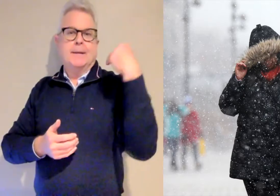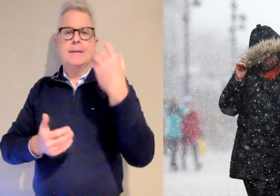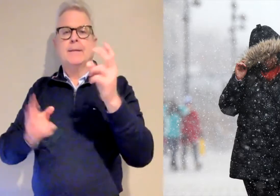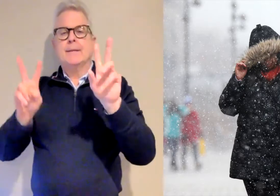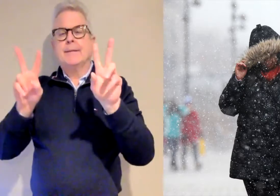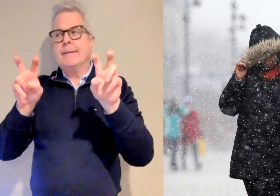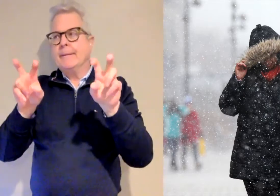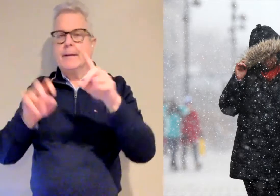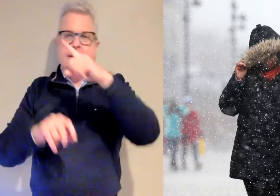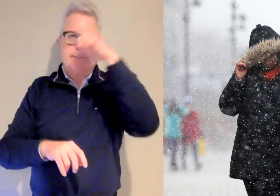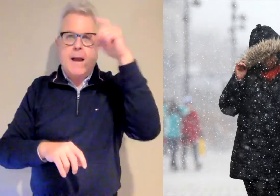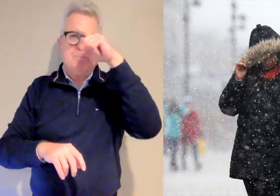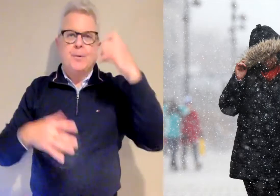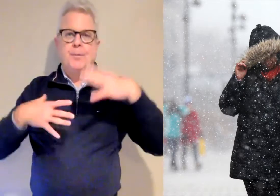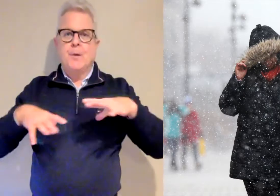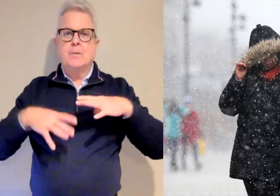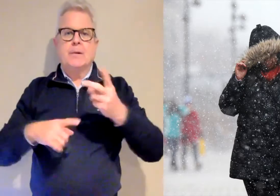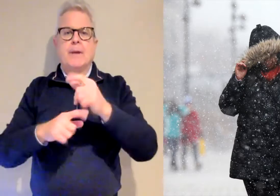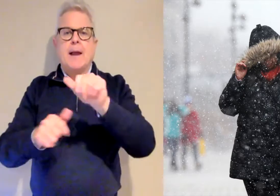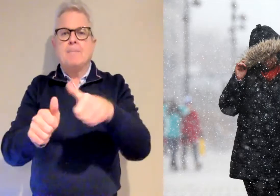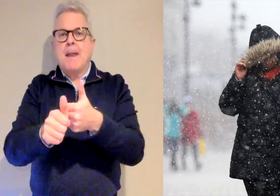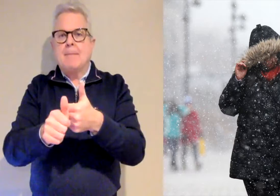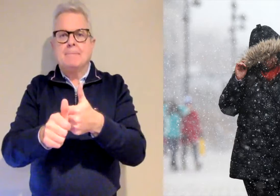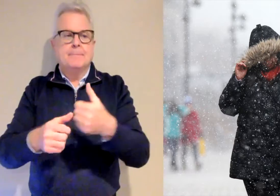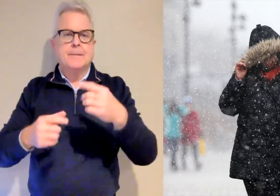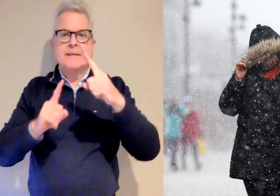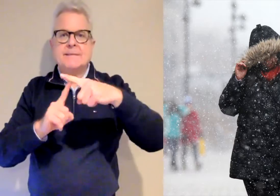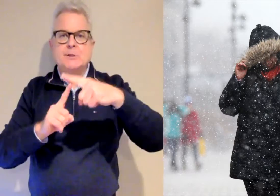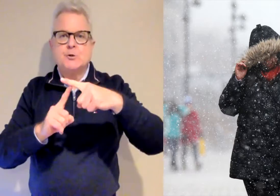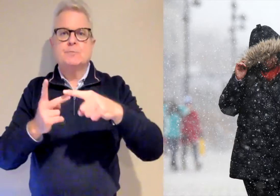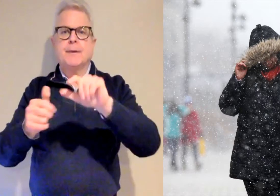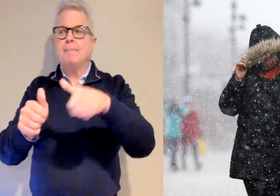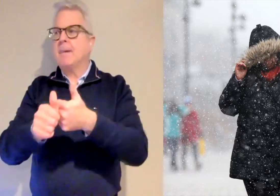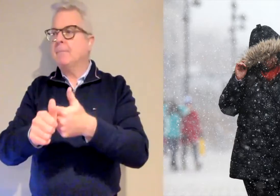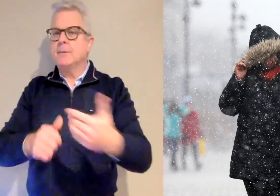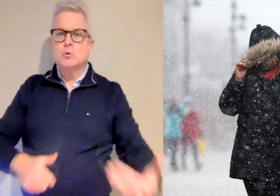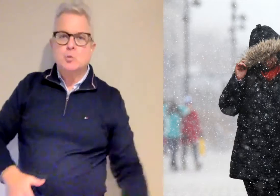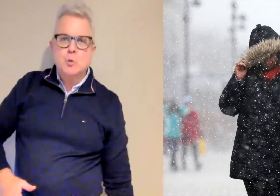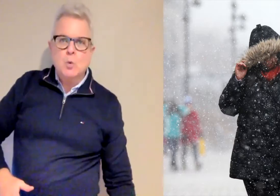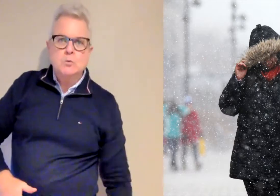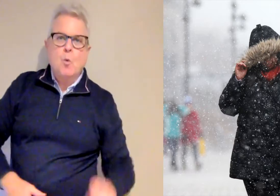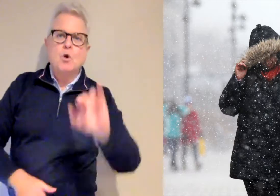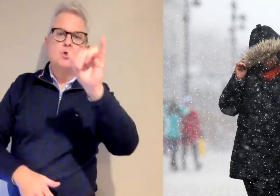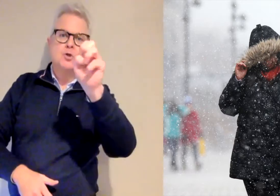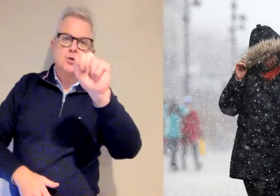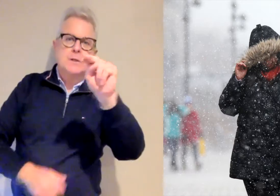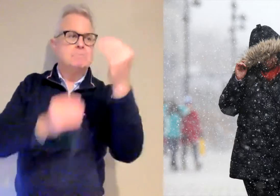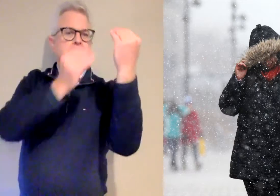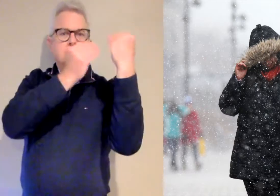put your things into your go bag, you know that this is not summer clothing. But basically, you have your shorts, your t-shirts and